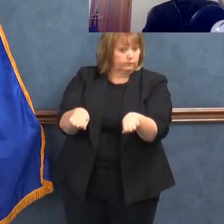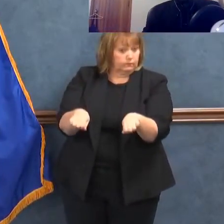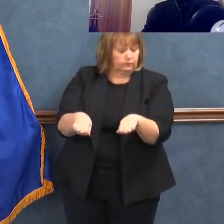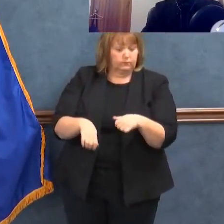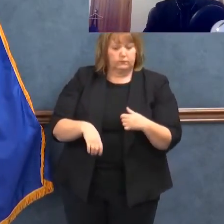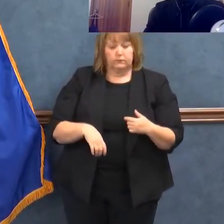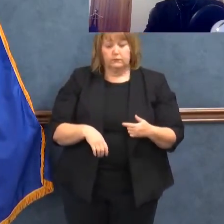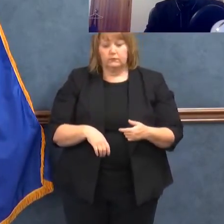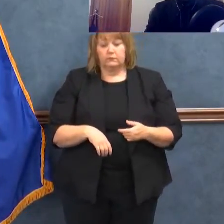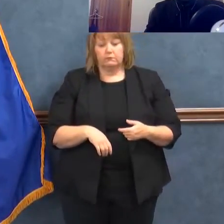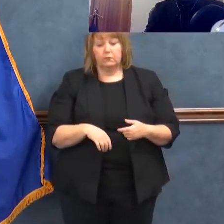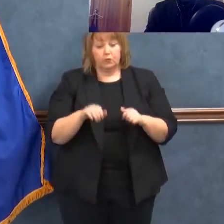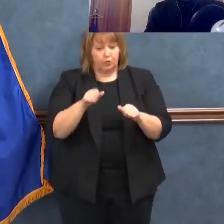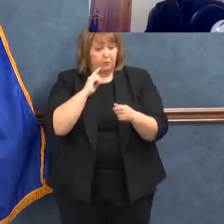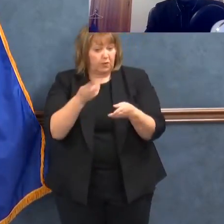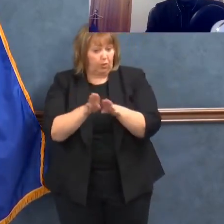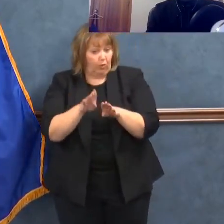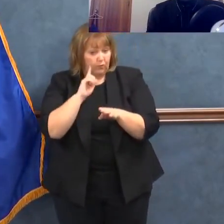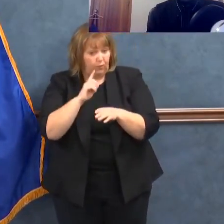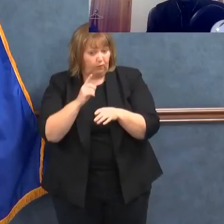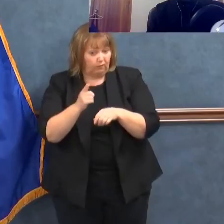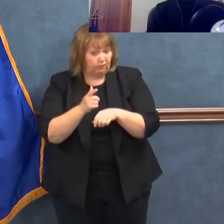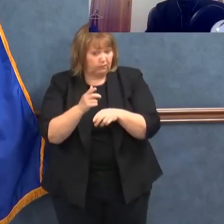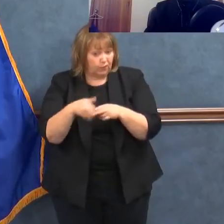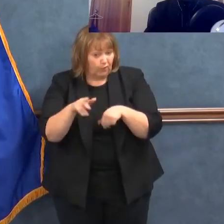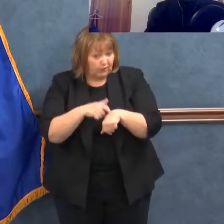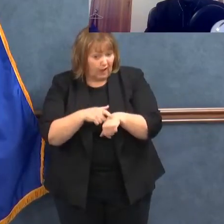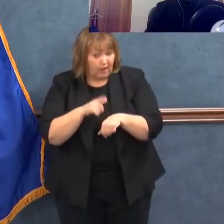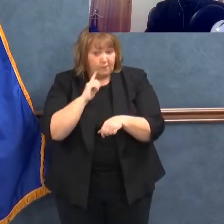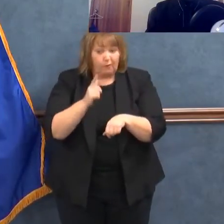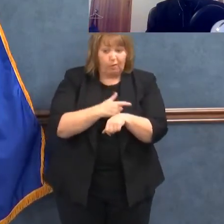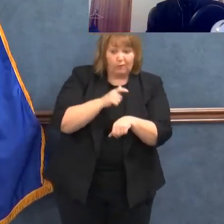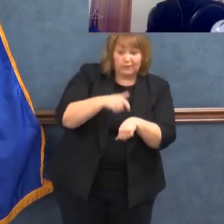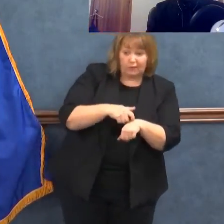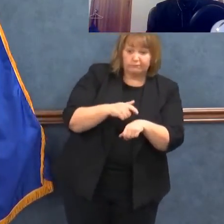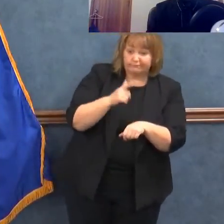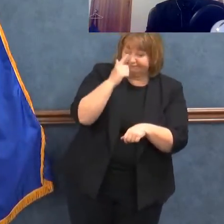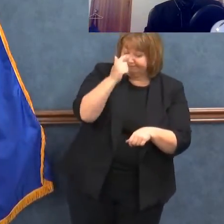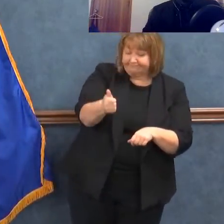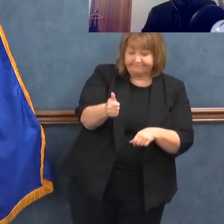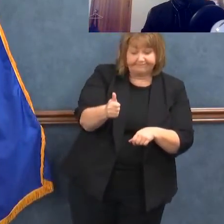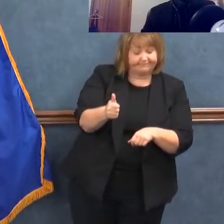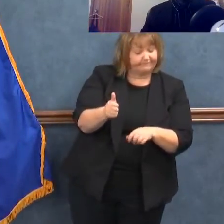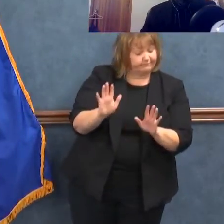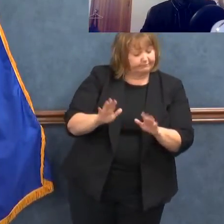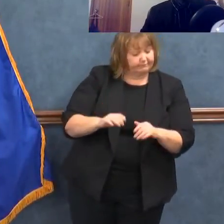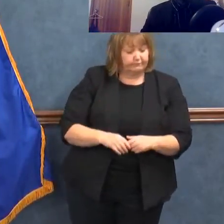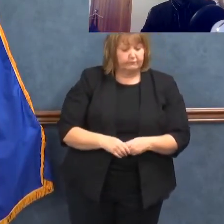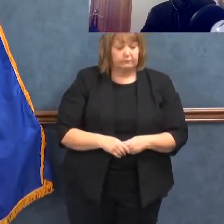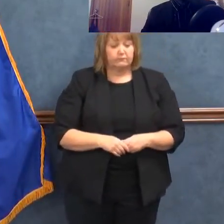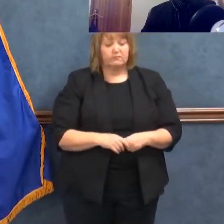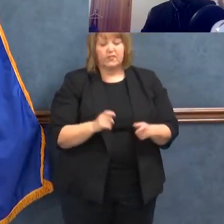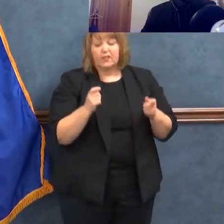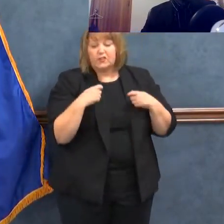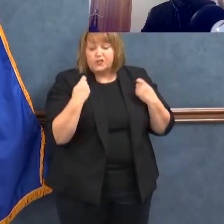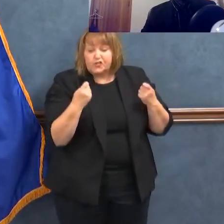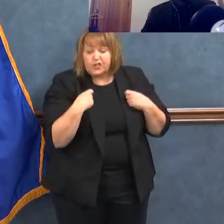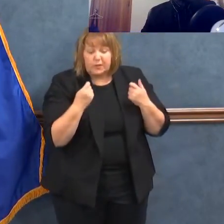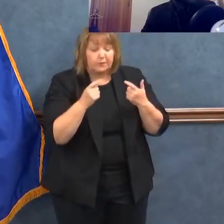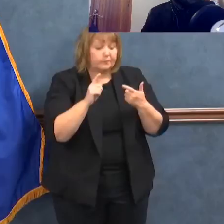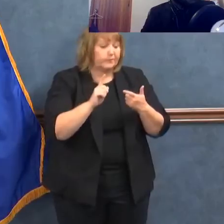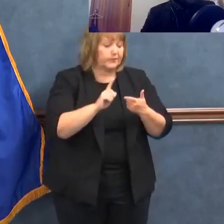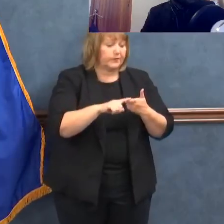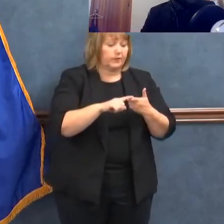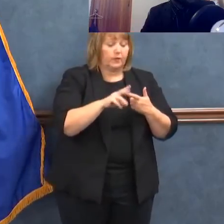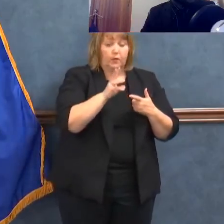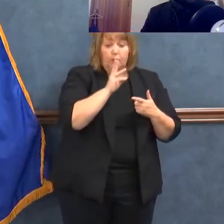property closed for a period of time. Water, theme parks, sporting events, gyms, and other businesses and venues for gathering